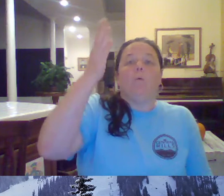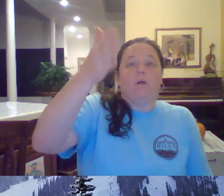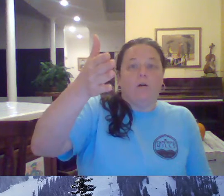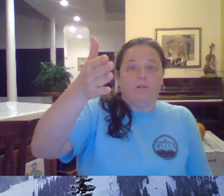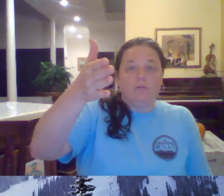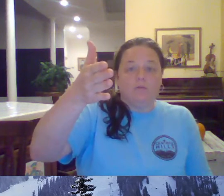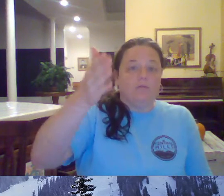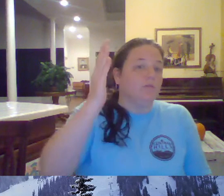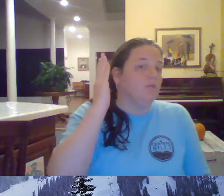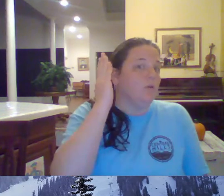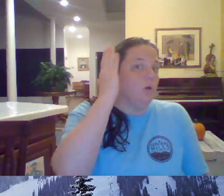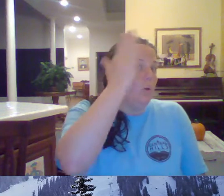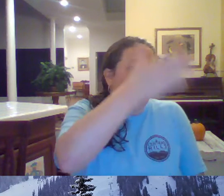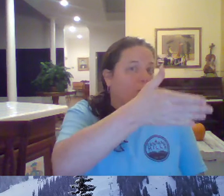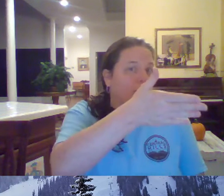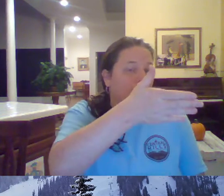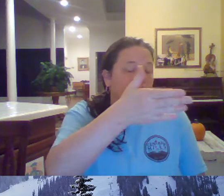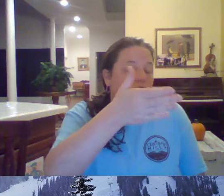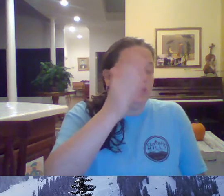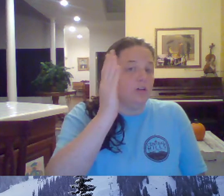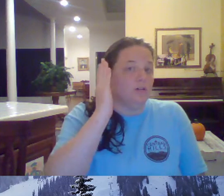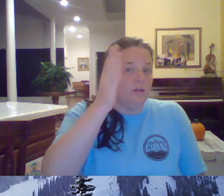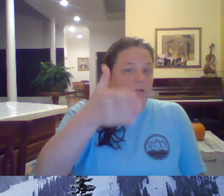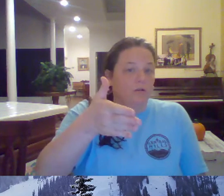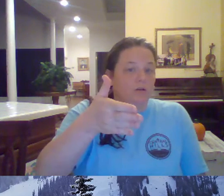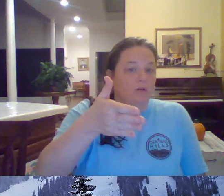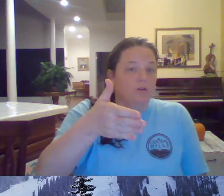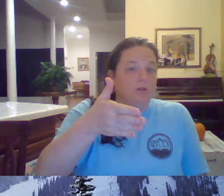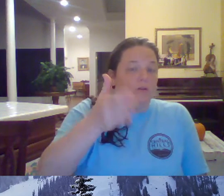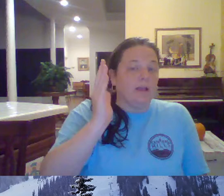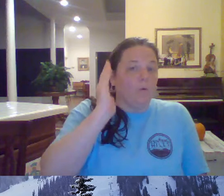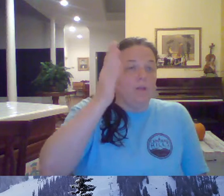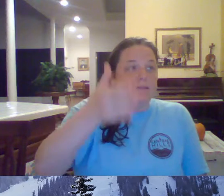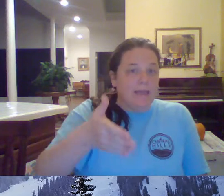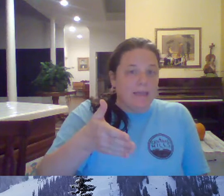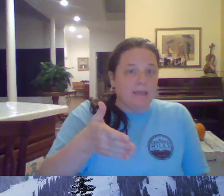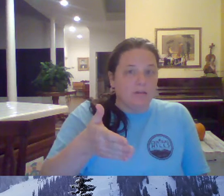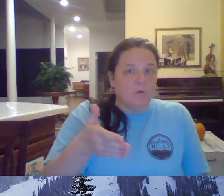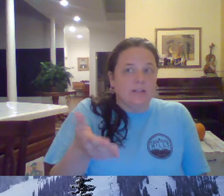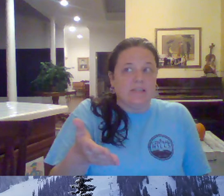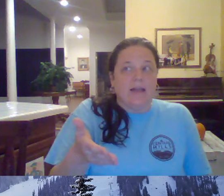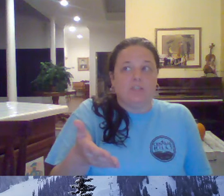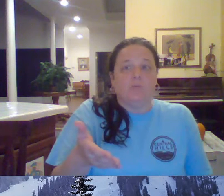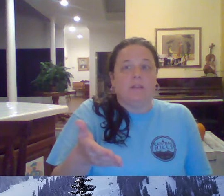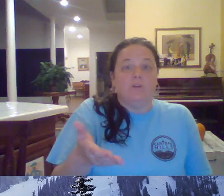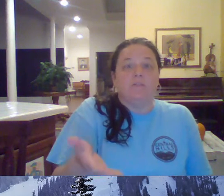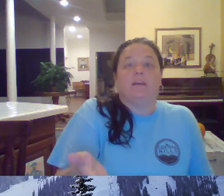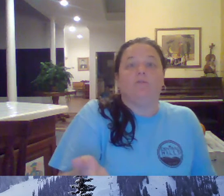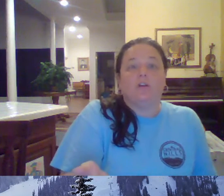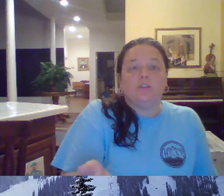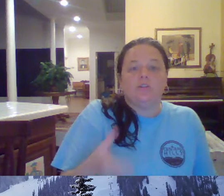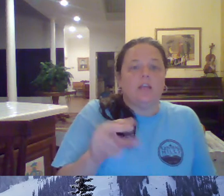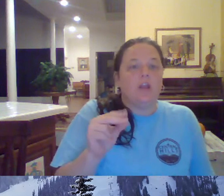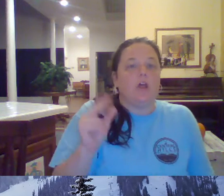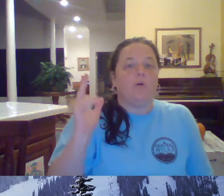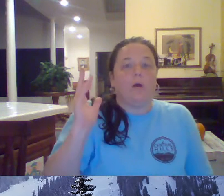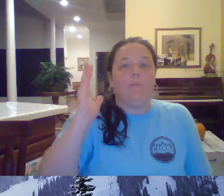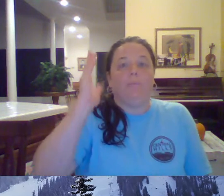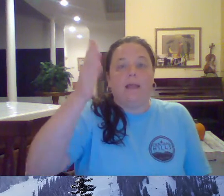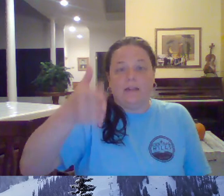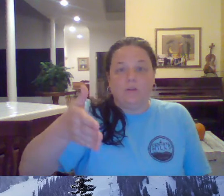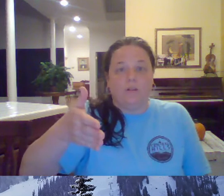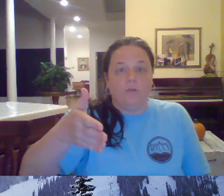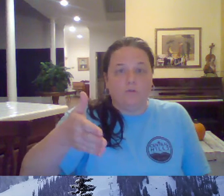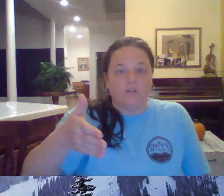but I will in the future. Like, I will take it. So what I just asked you was, have you ever taken French? You say, no,